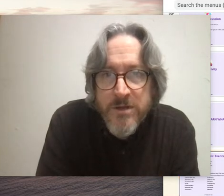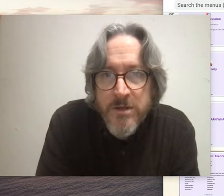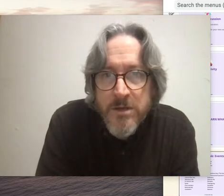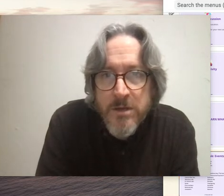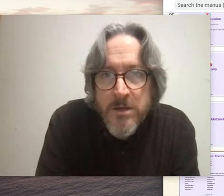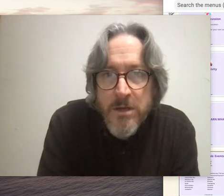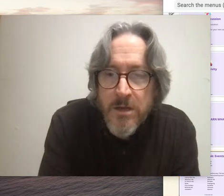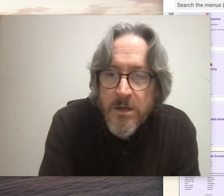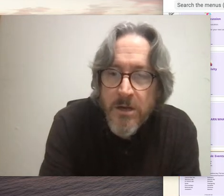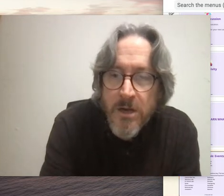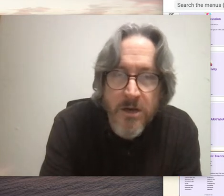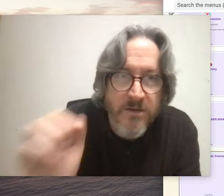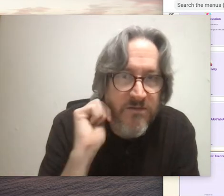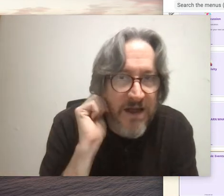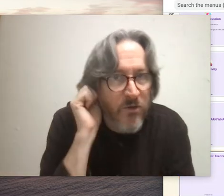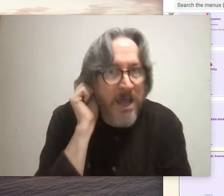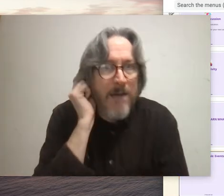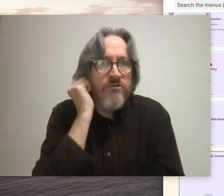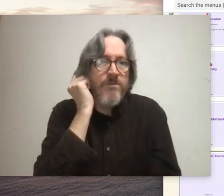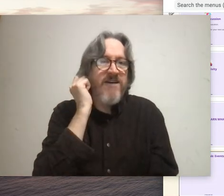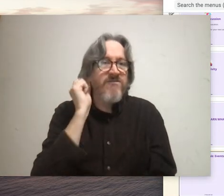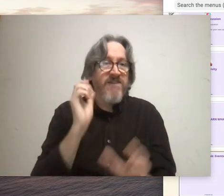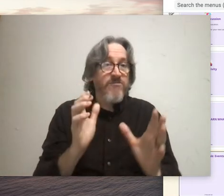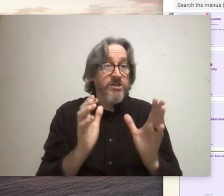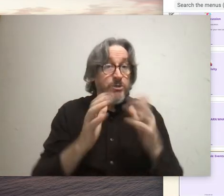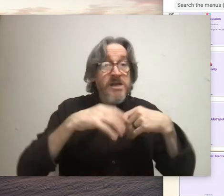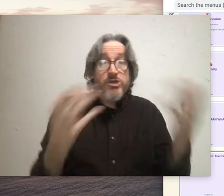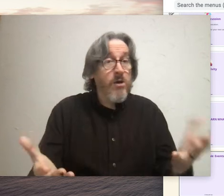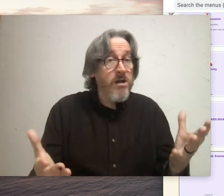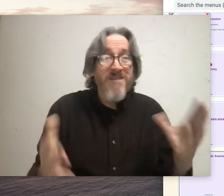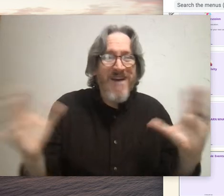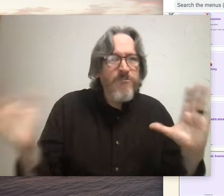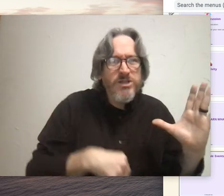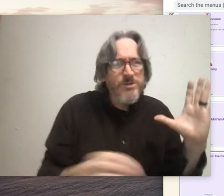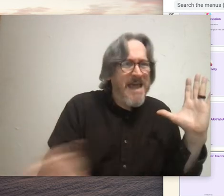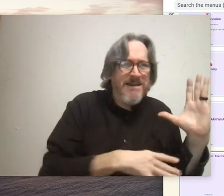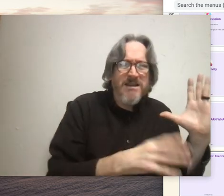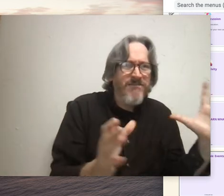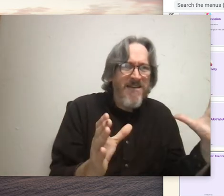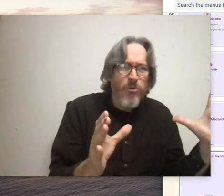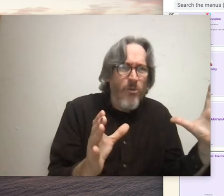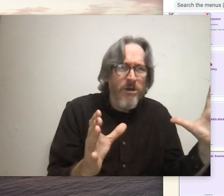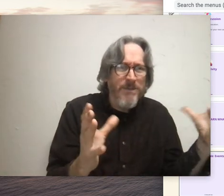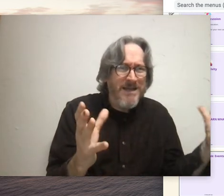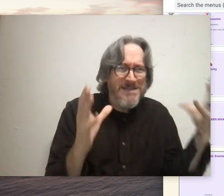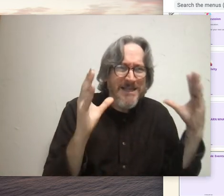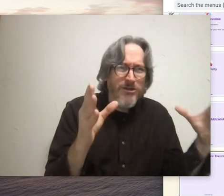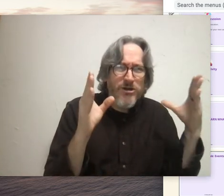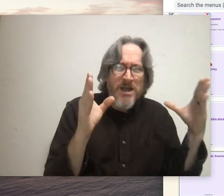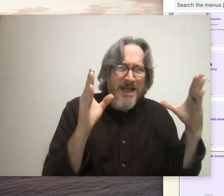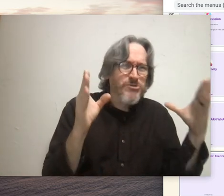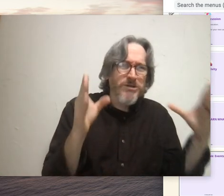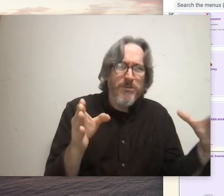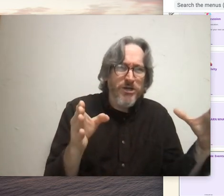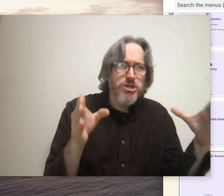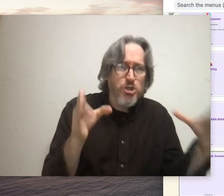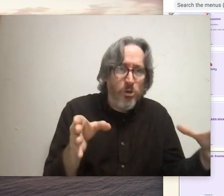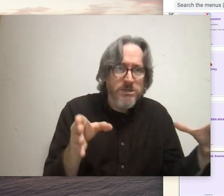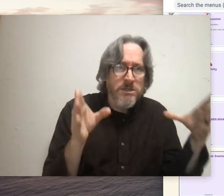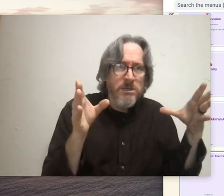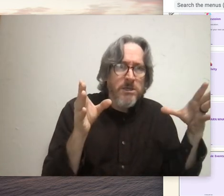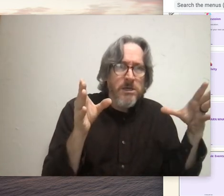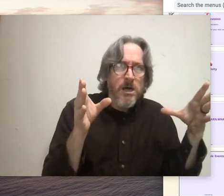with that vocab for 5.2. So 5.2 is tagged onto 5.1 because it's really a